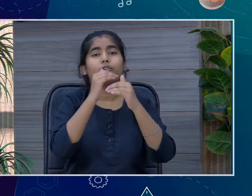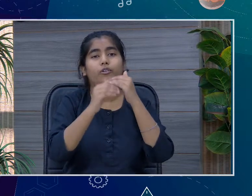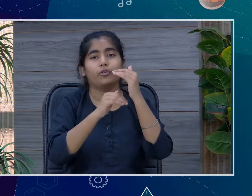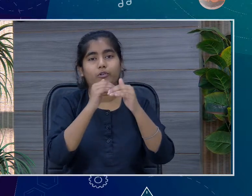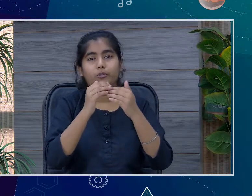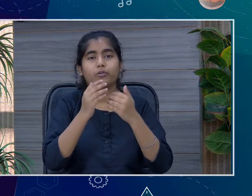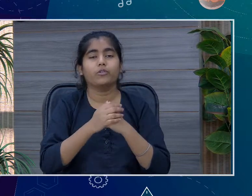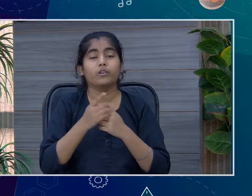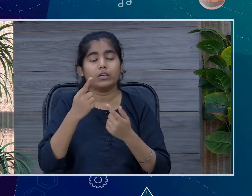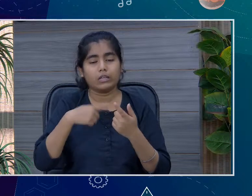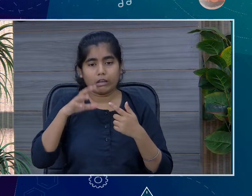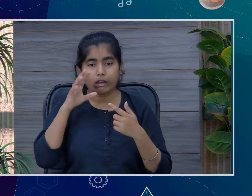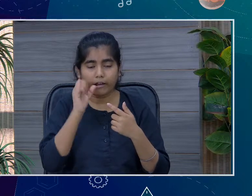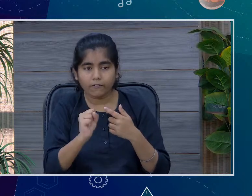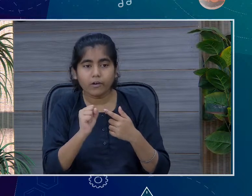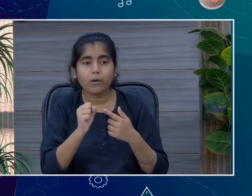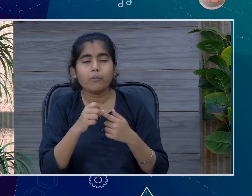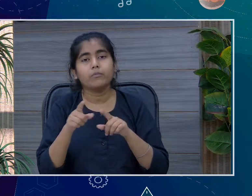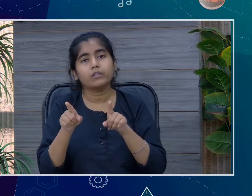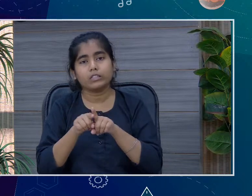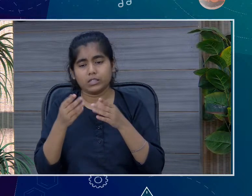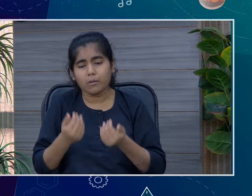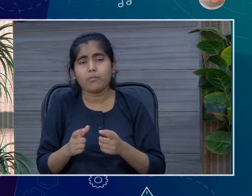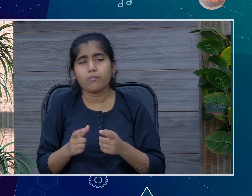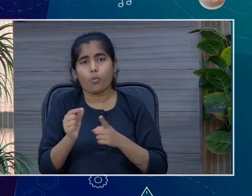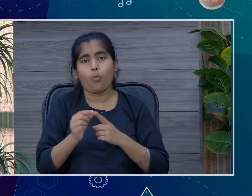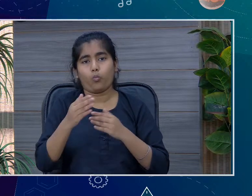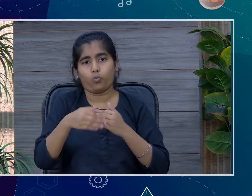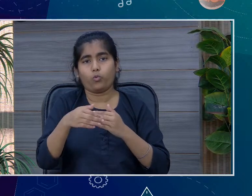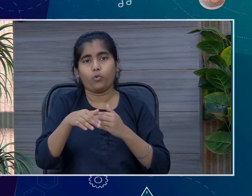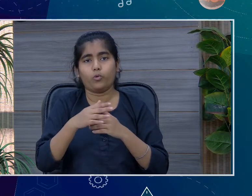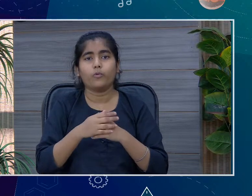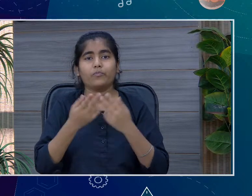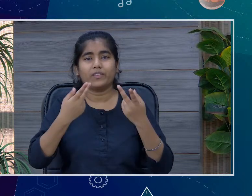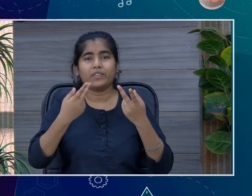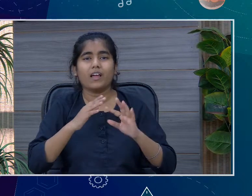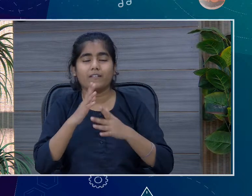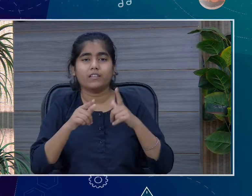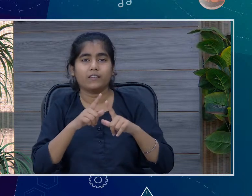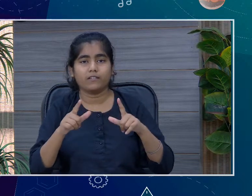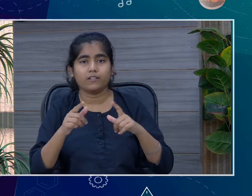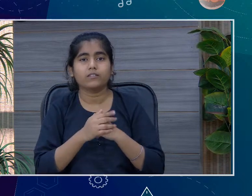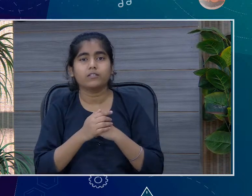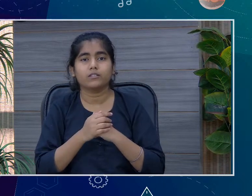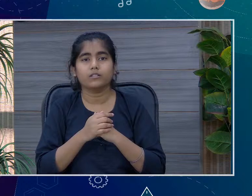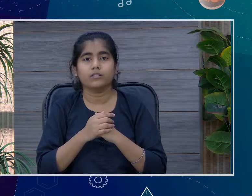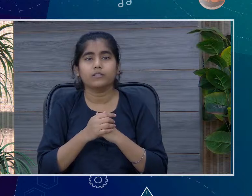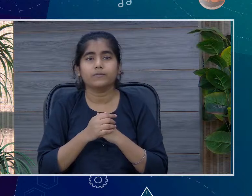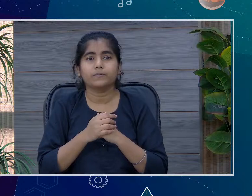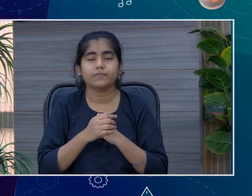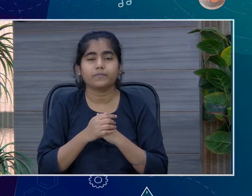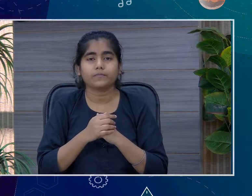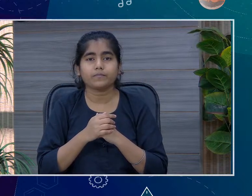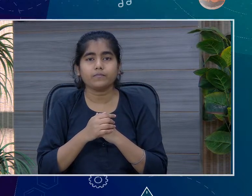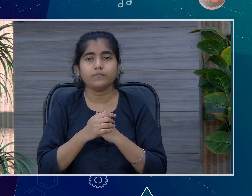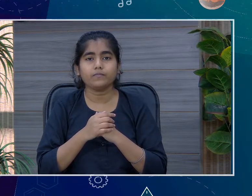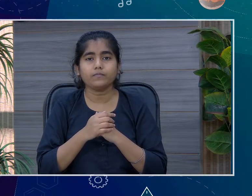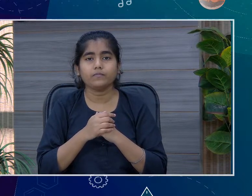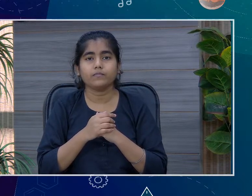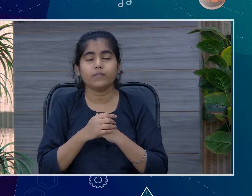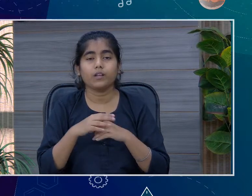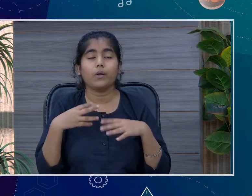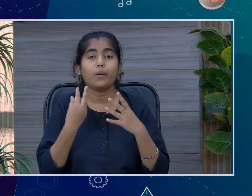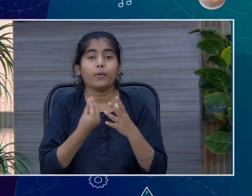to ensure that, just like we do with other minor tribal languages, by building language binders and so on and so forth, we